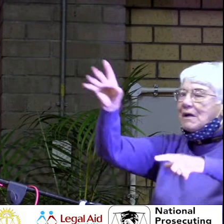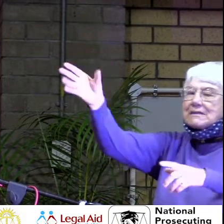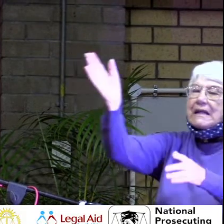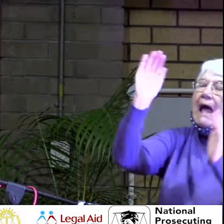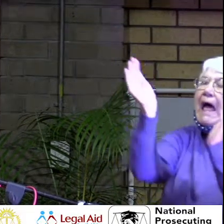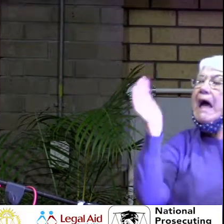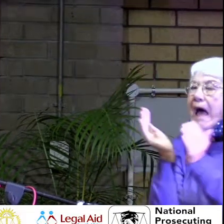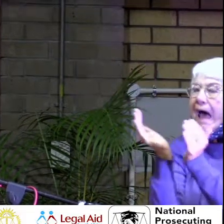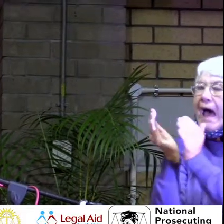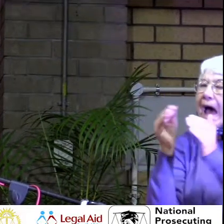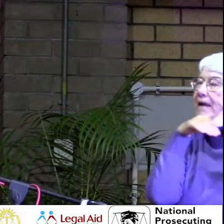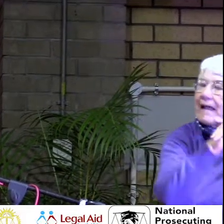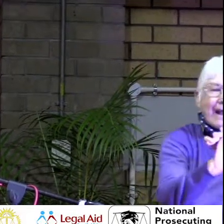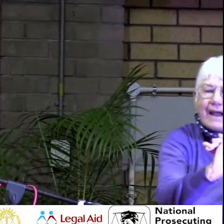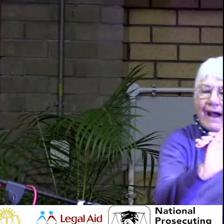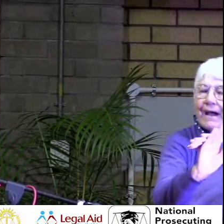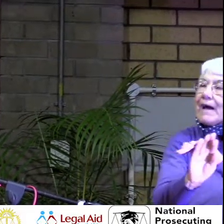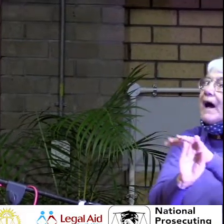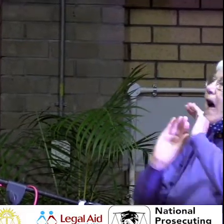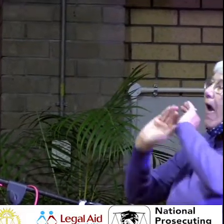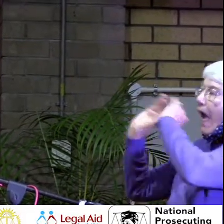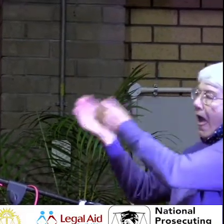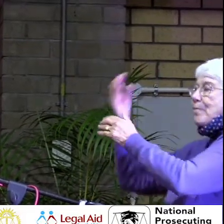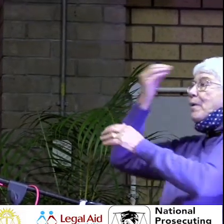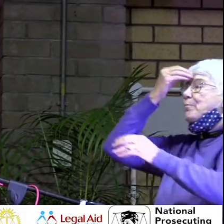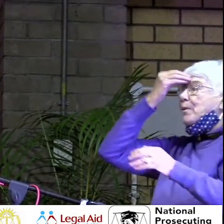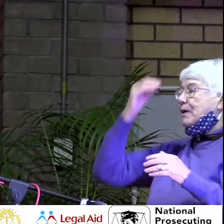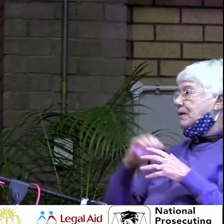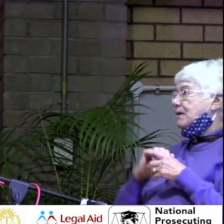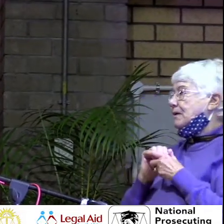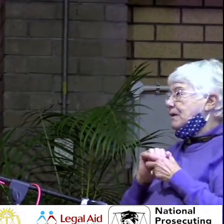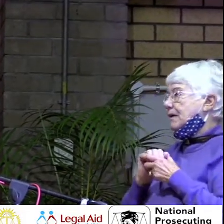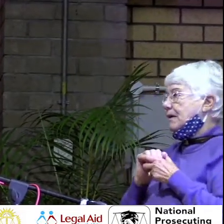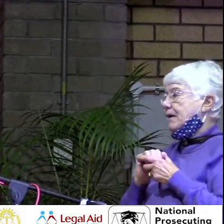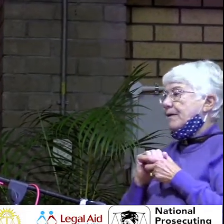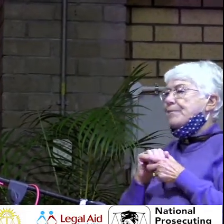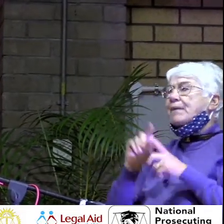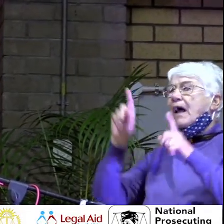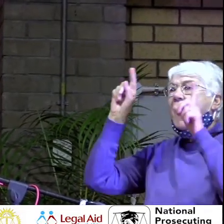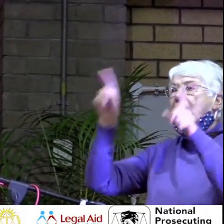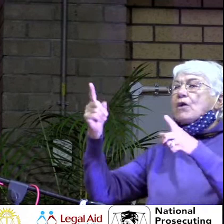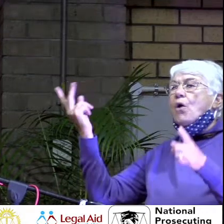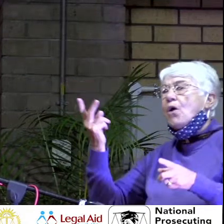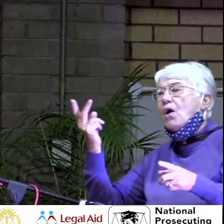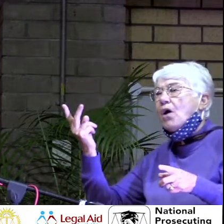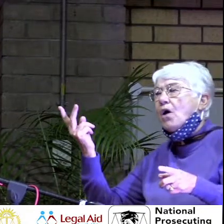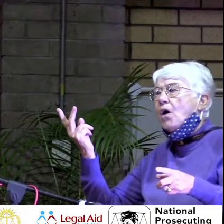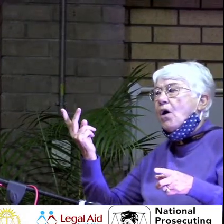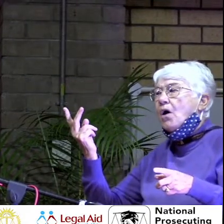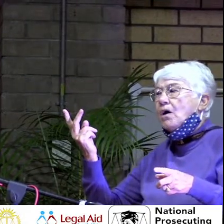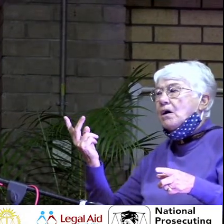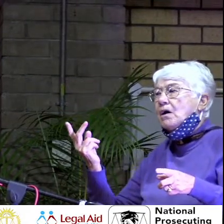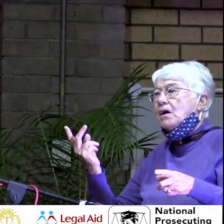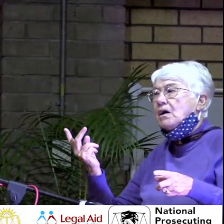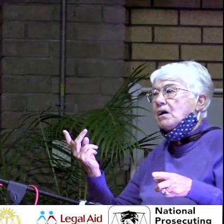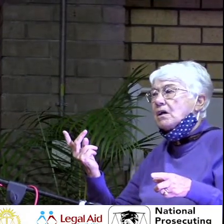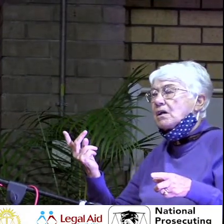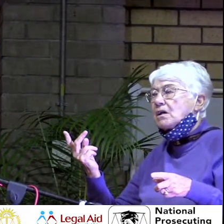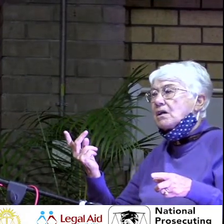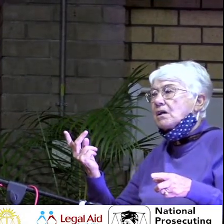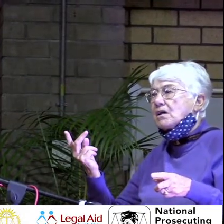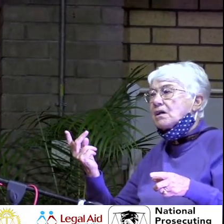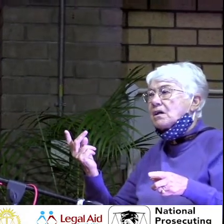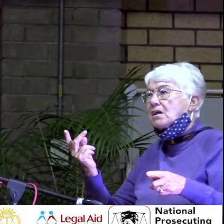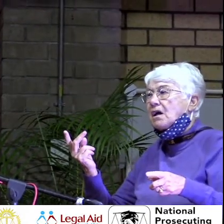And then one of the issues that really confronts us in our society is that we think very